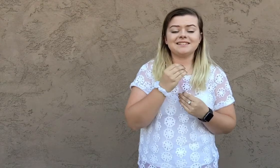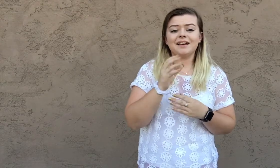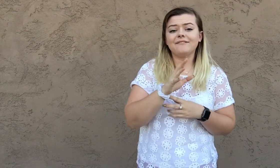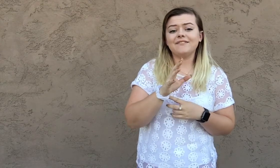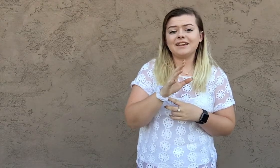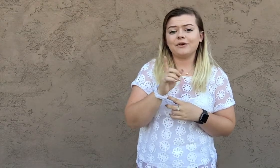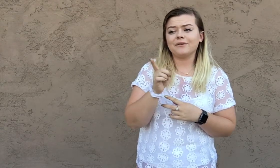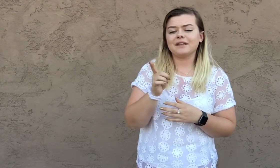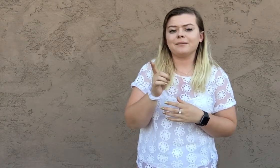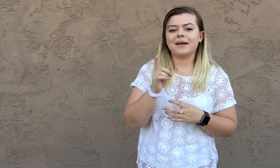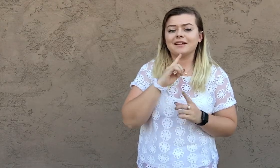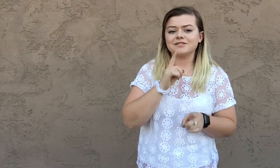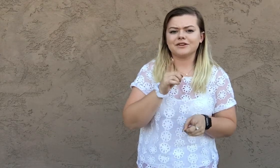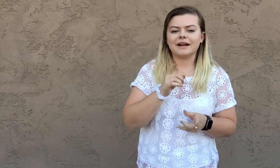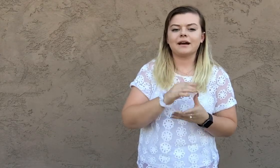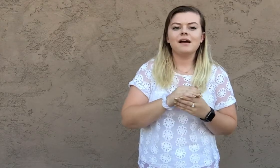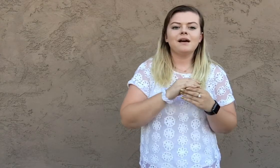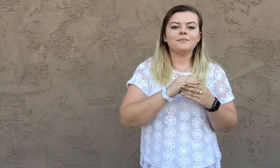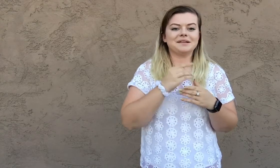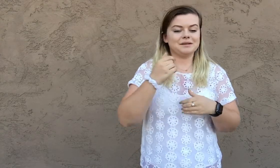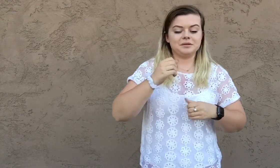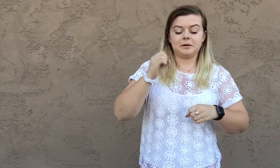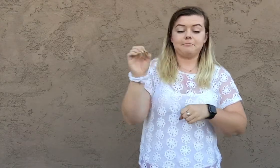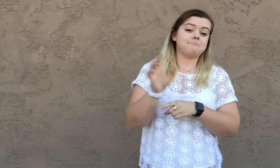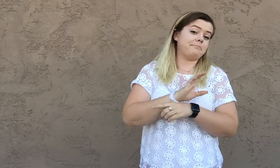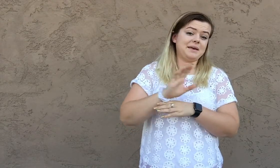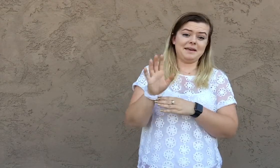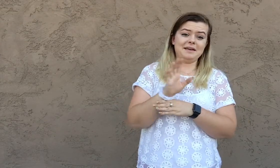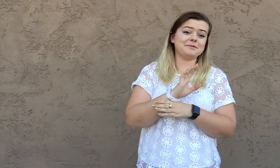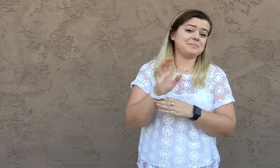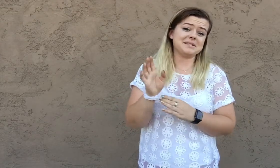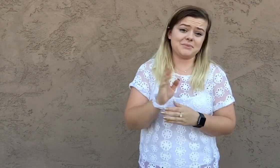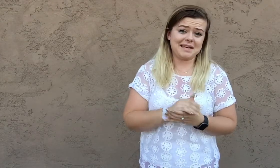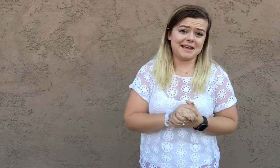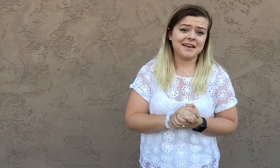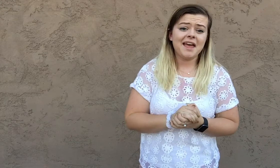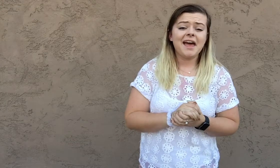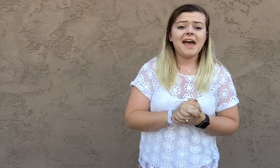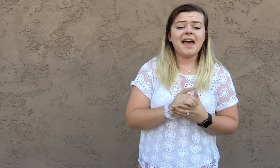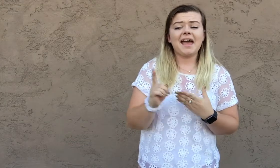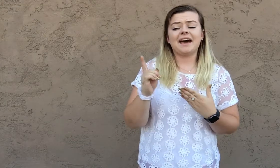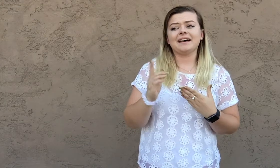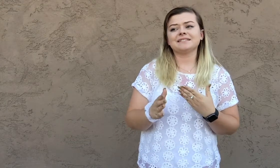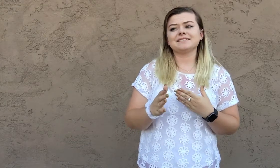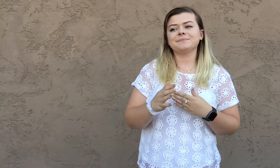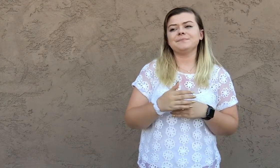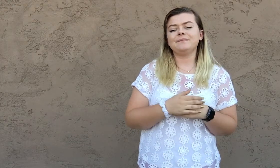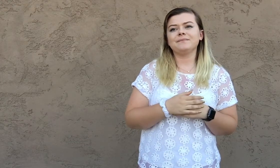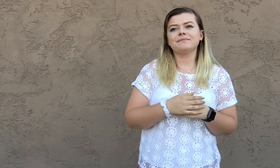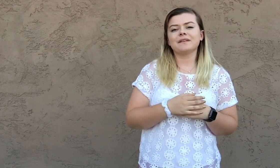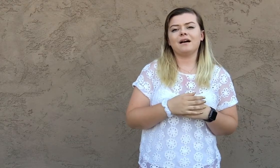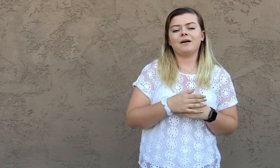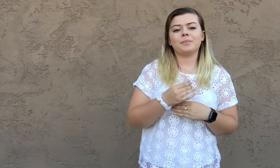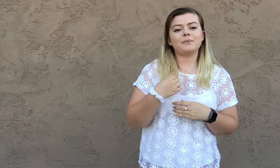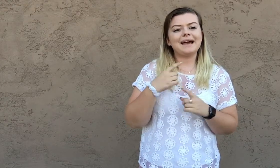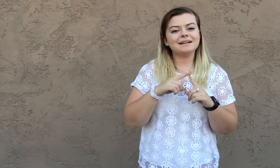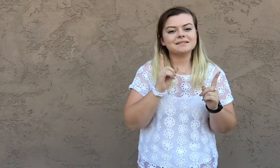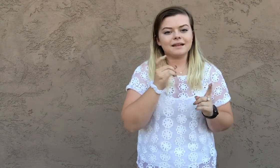a video of them answering because it was a busy weekend. And but we asked them,